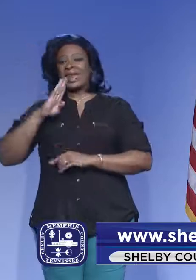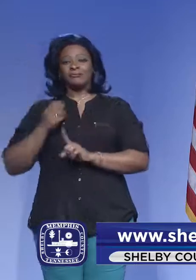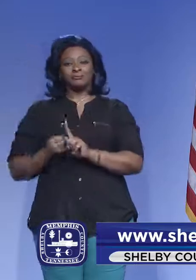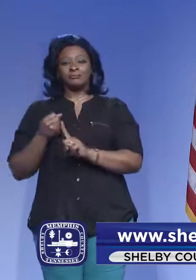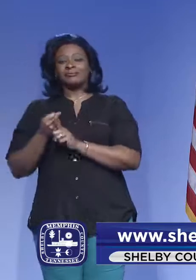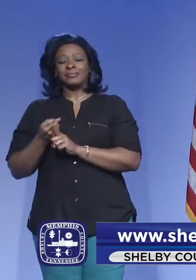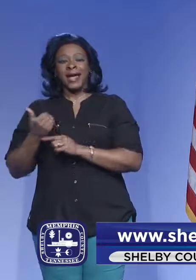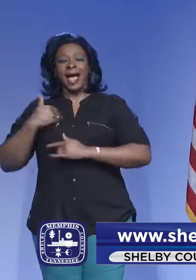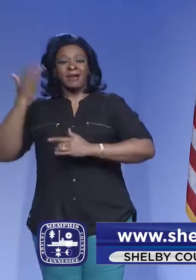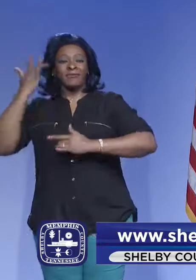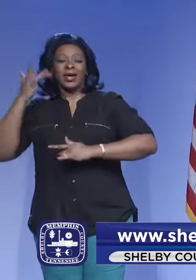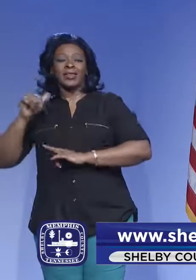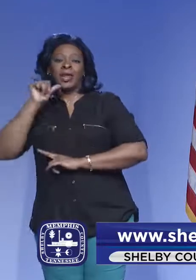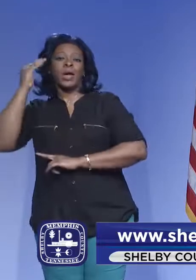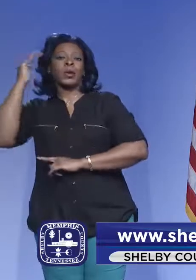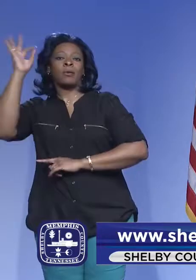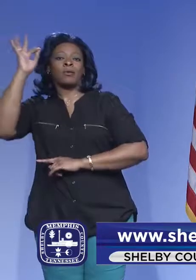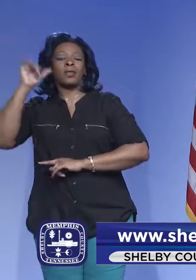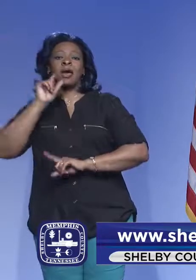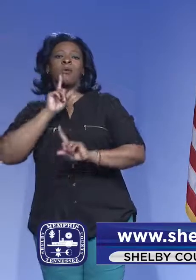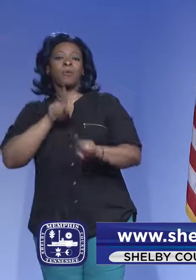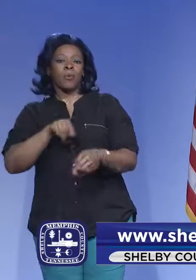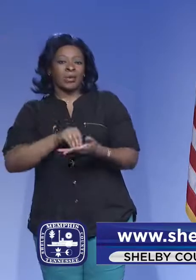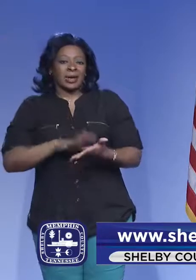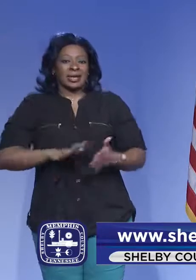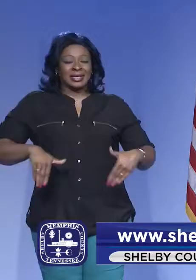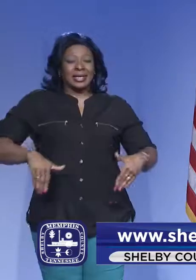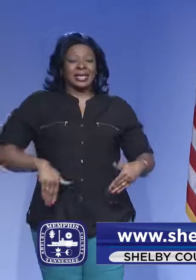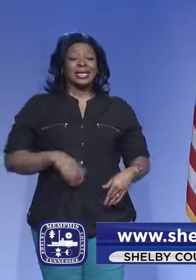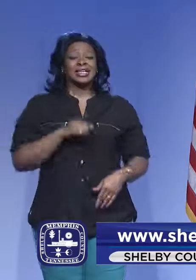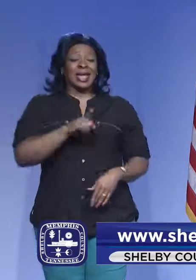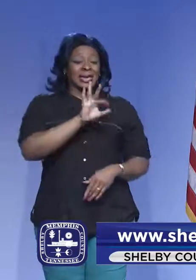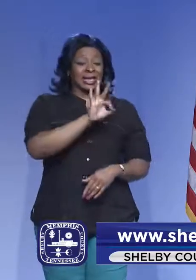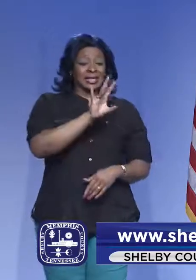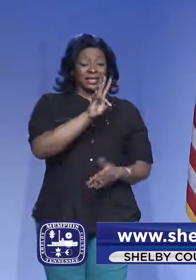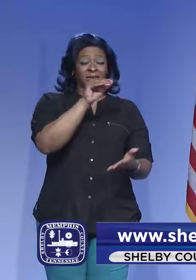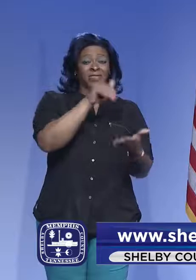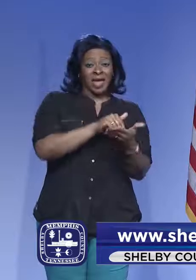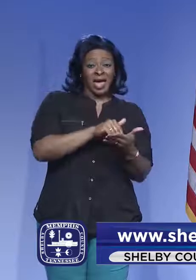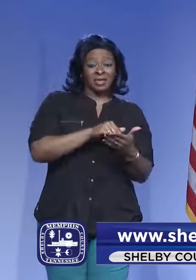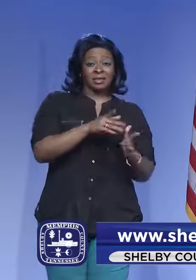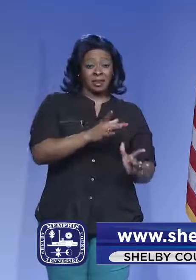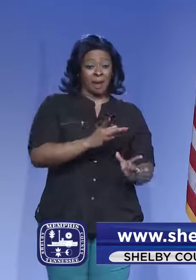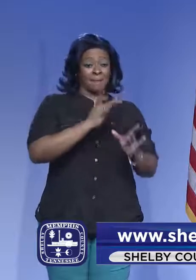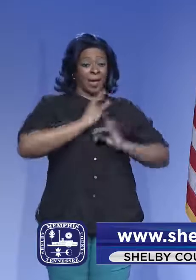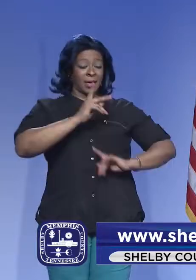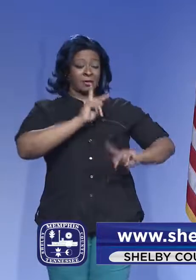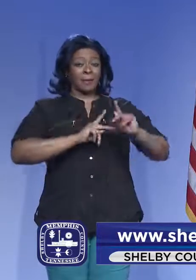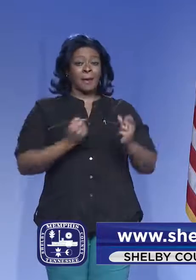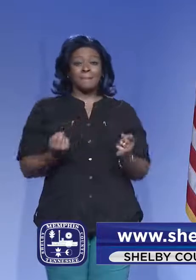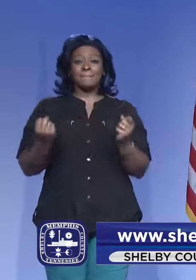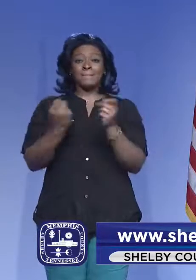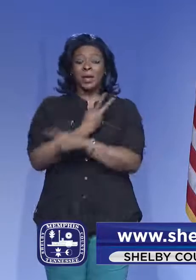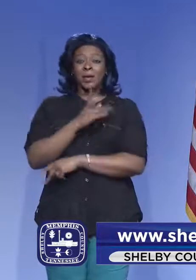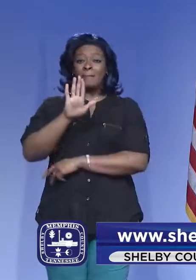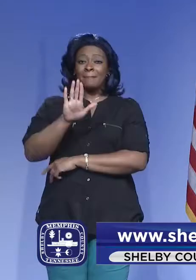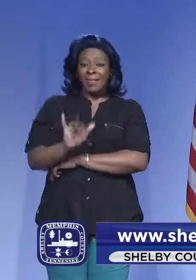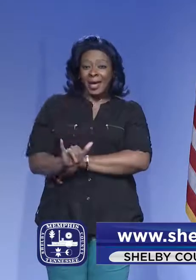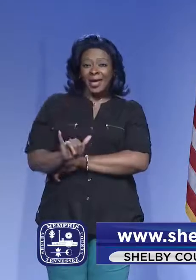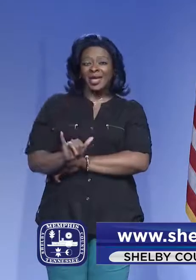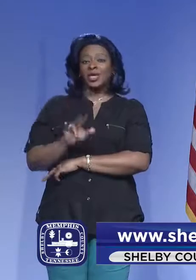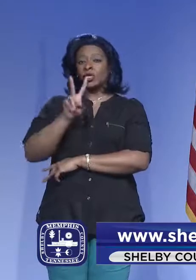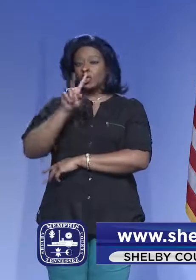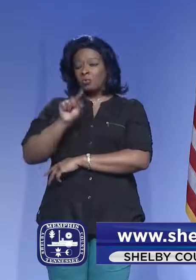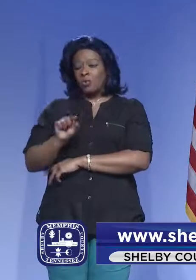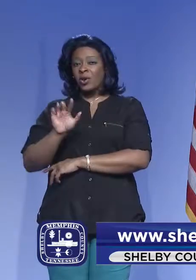diagnosed, and therefore they weren't reported. So if you take the 97,000 diagnosed cases, multiply that times